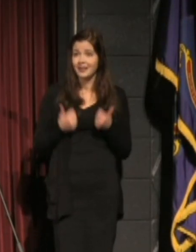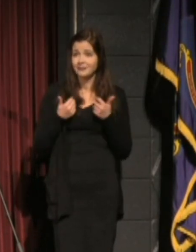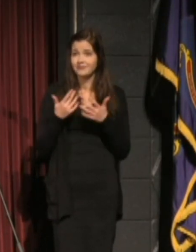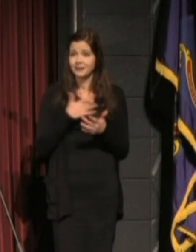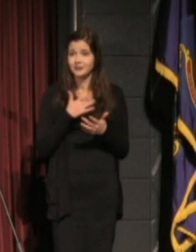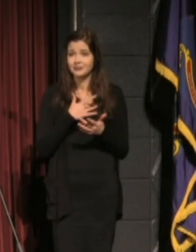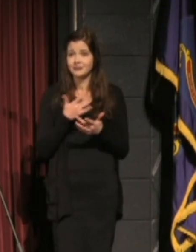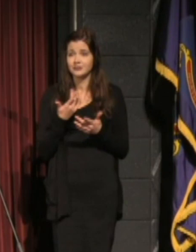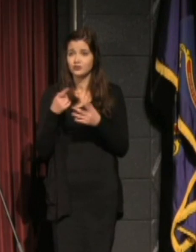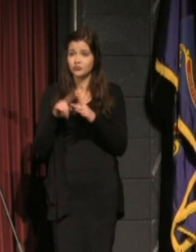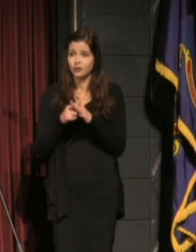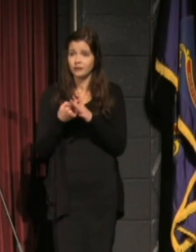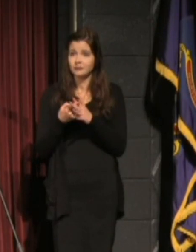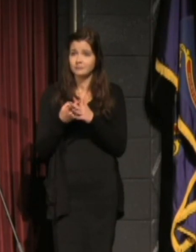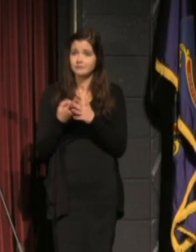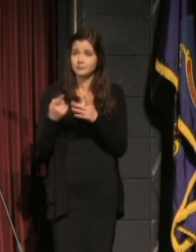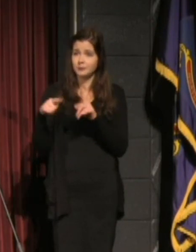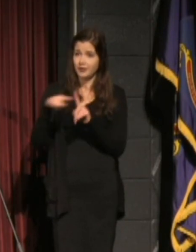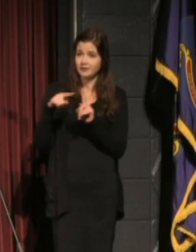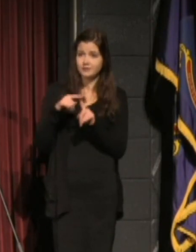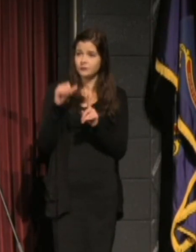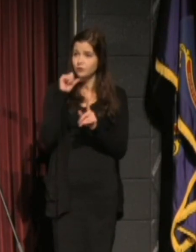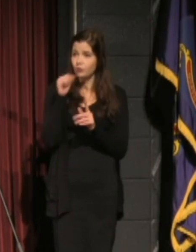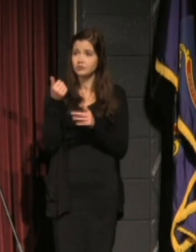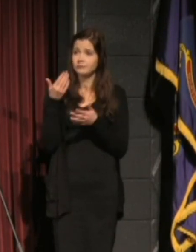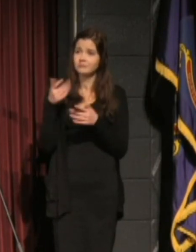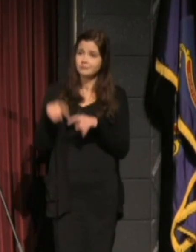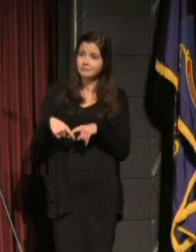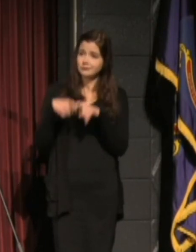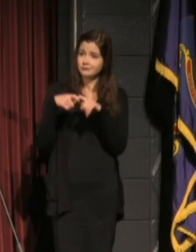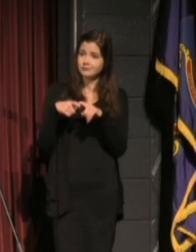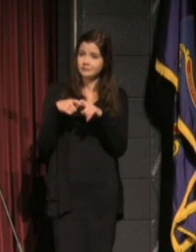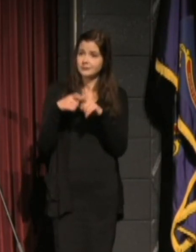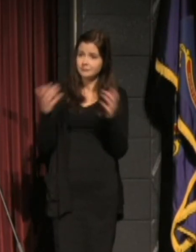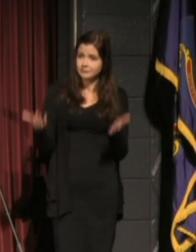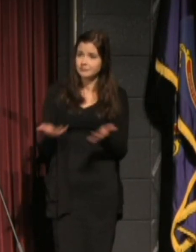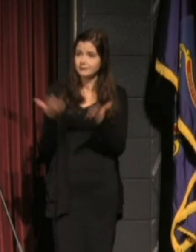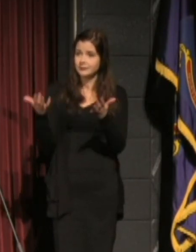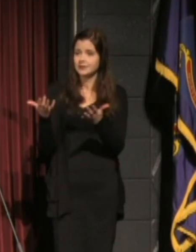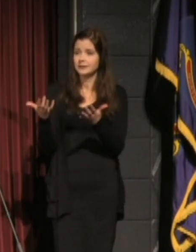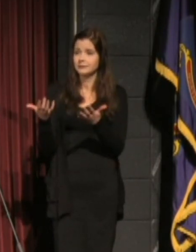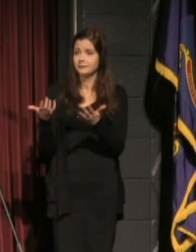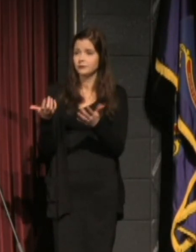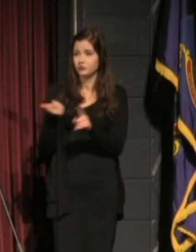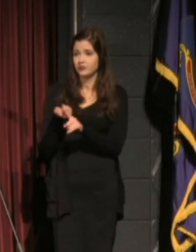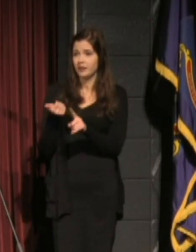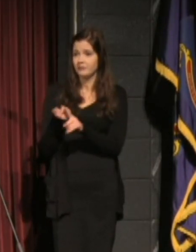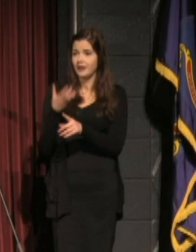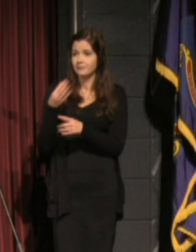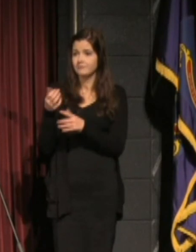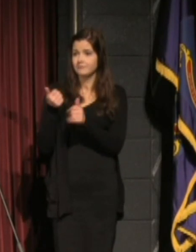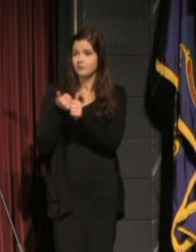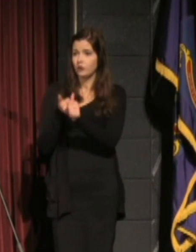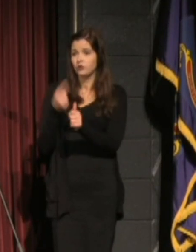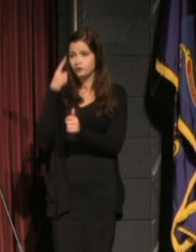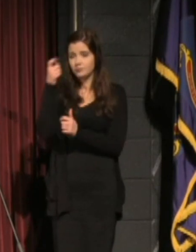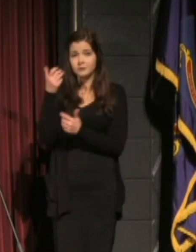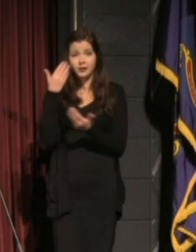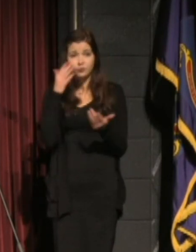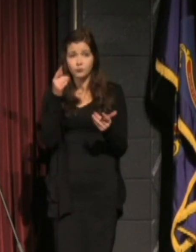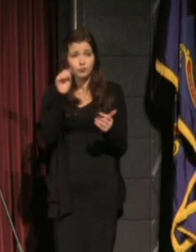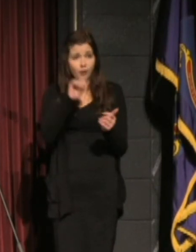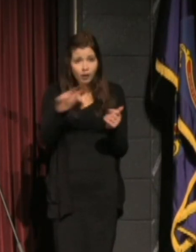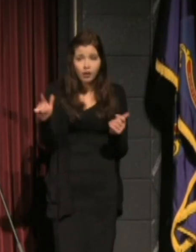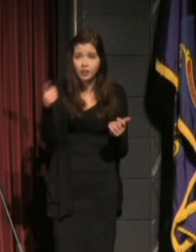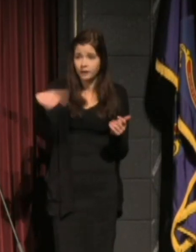right, don't just stop at that. Keep pushing yourselves, and again, follow your dreams. Even though I don't know everyone here,